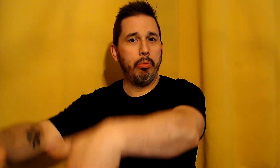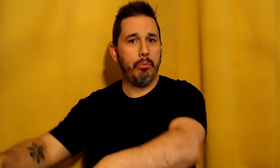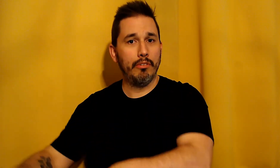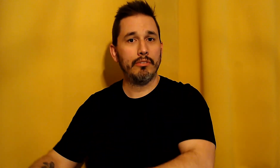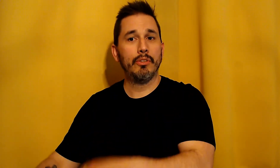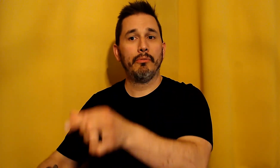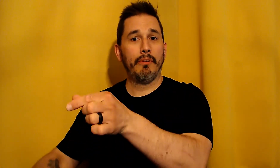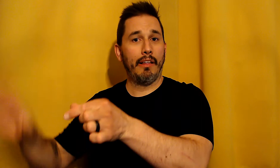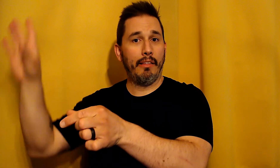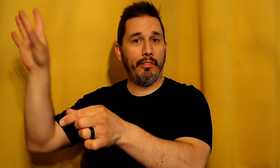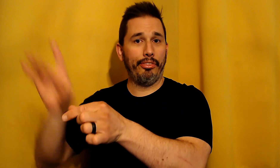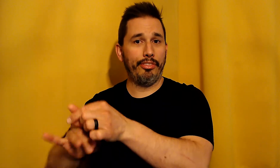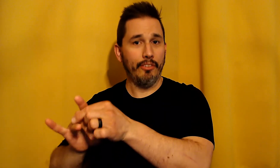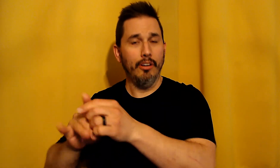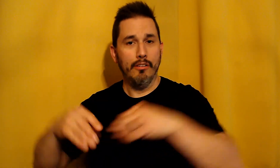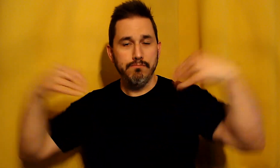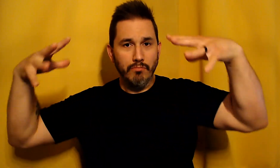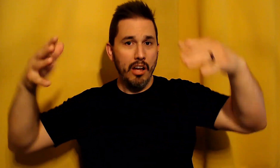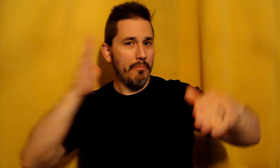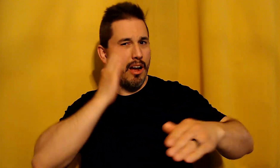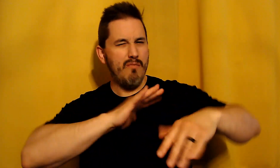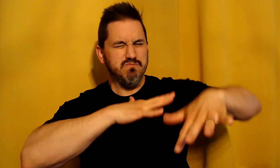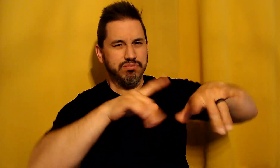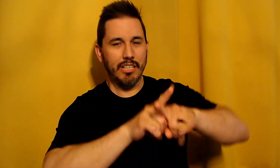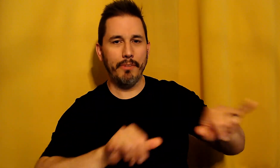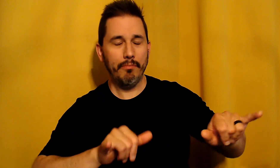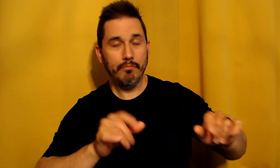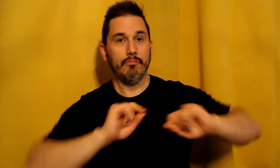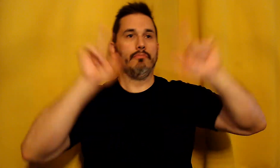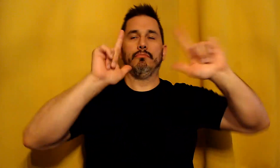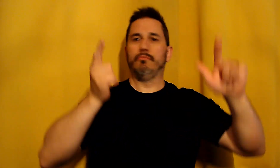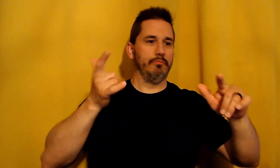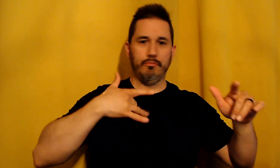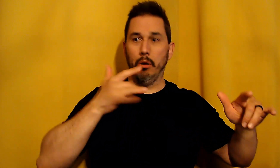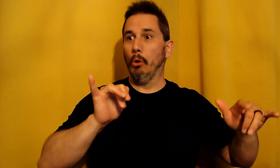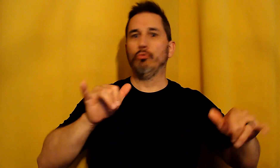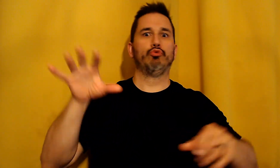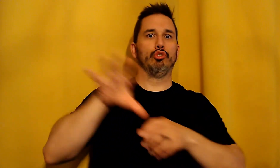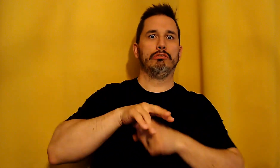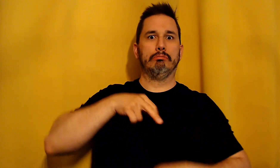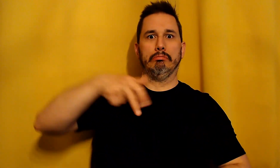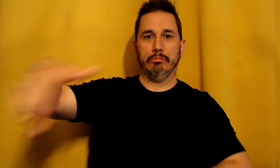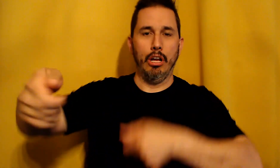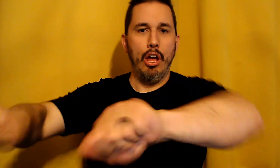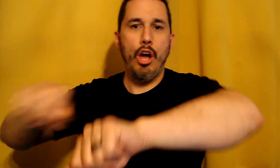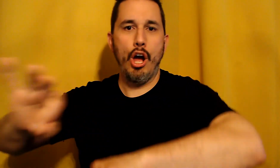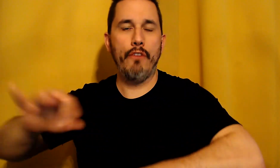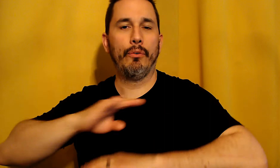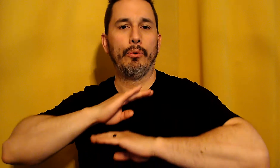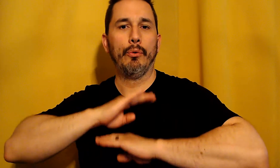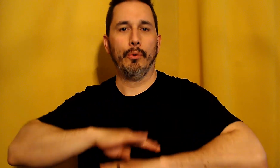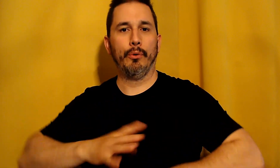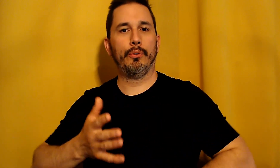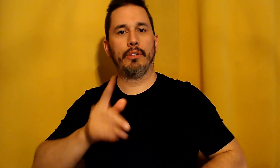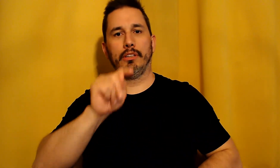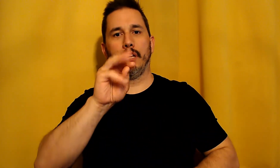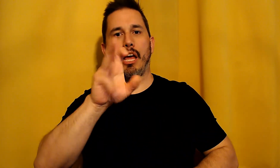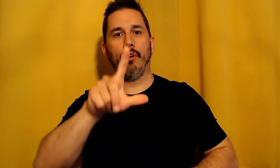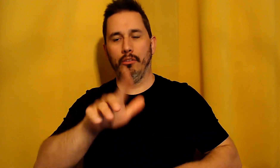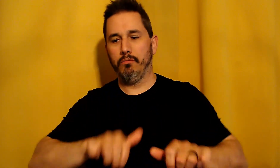sink, it starts to overflow. However, with the sensor, it could trigger your lights to turn on as well as shaking your bed. That would trigger